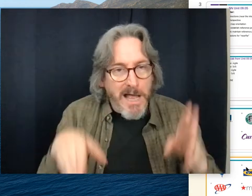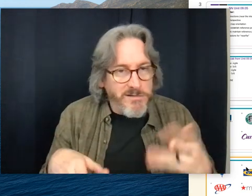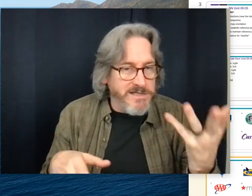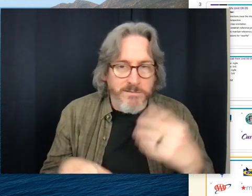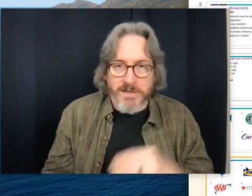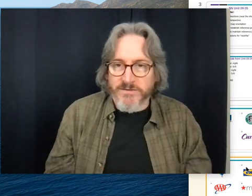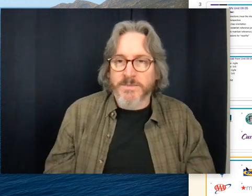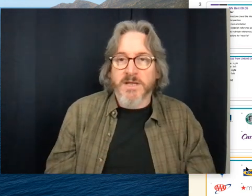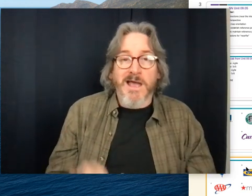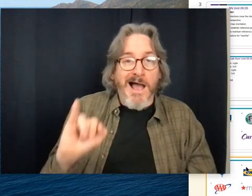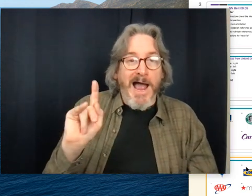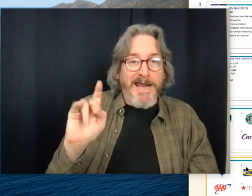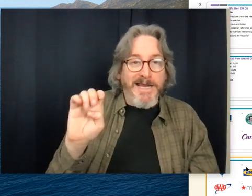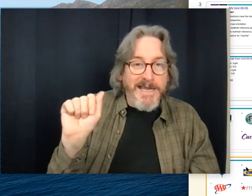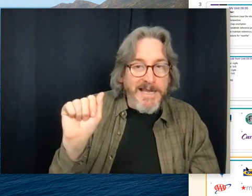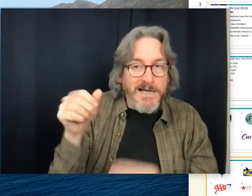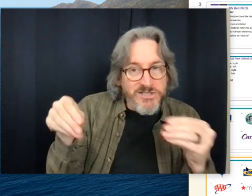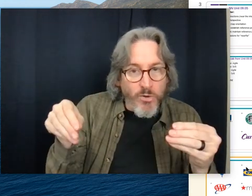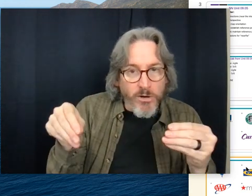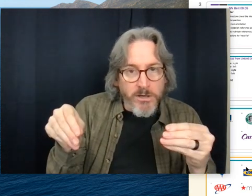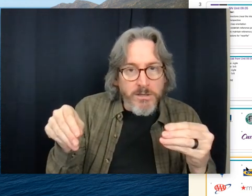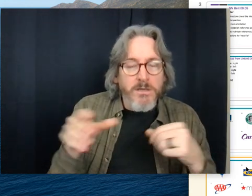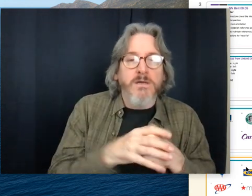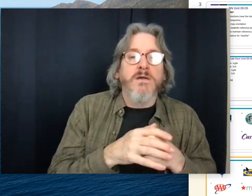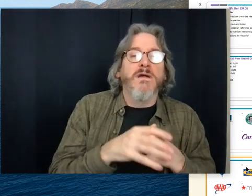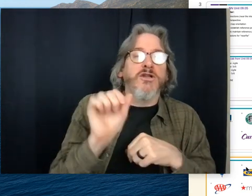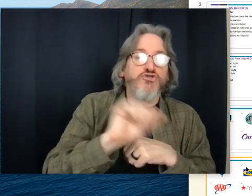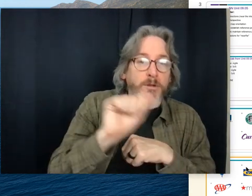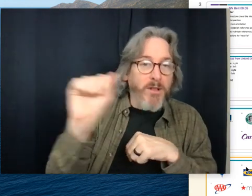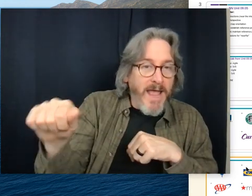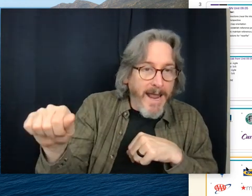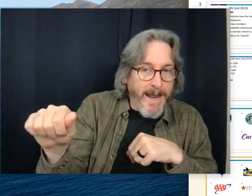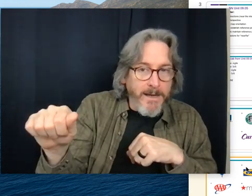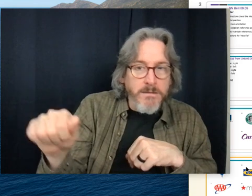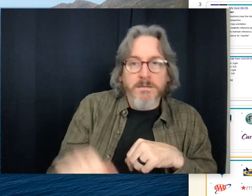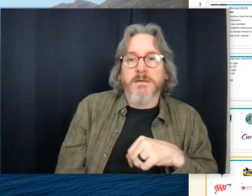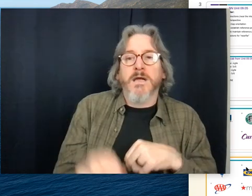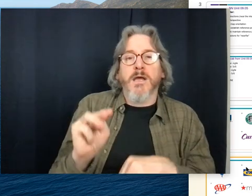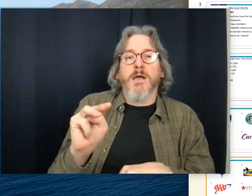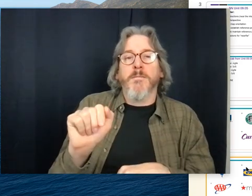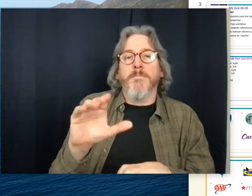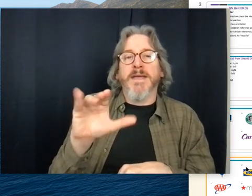Cell House, whatever. IKEA store, AAA,